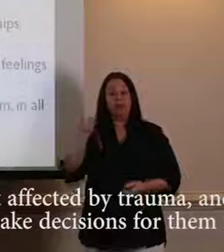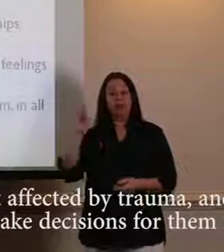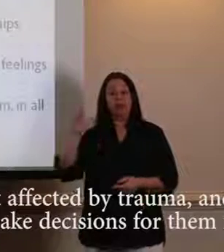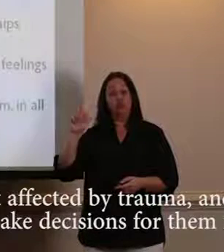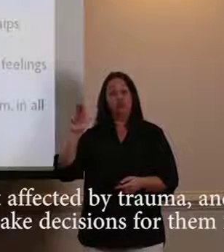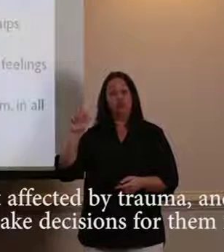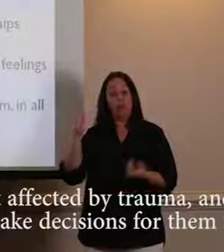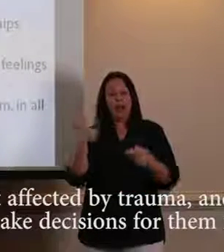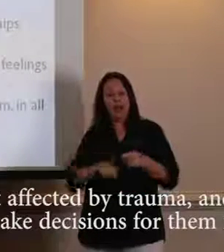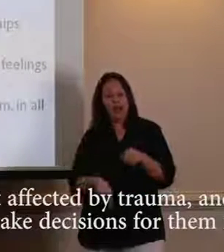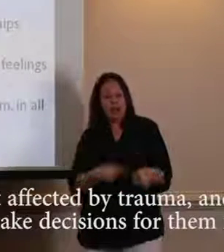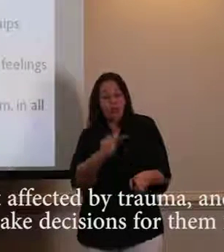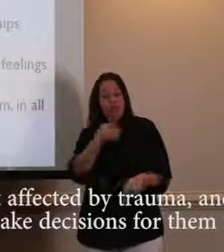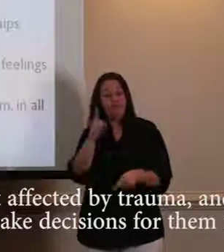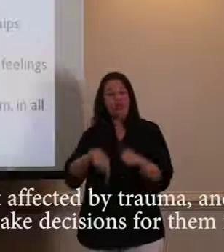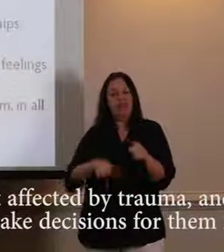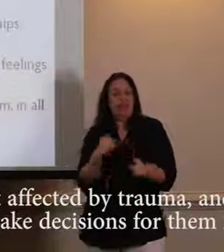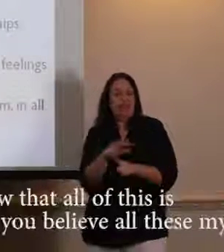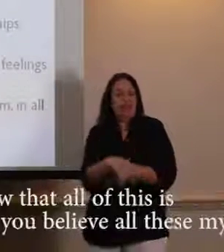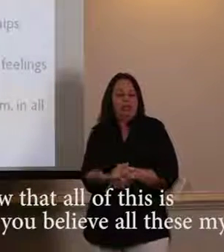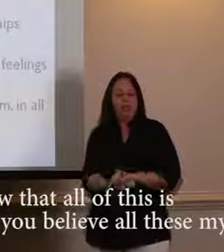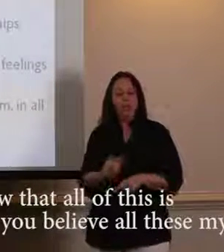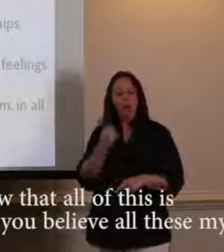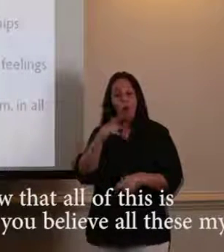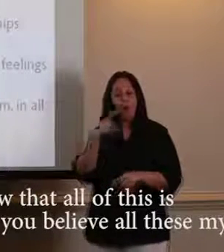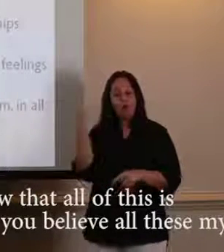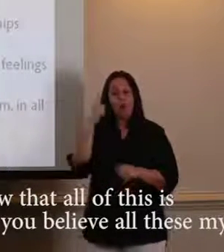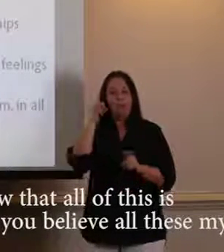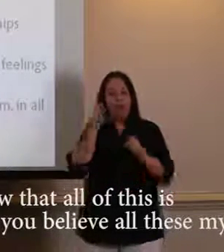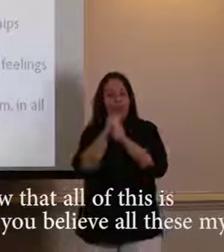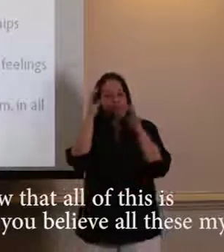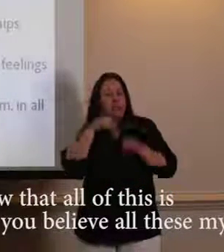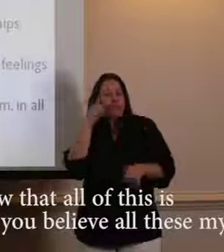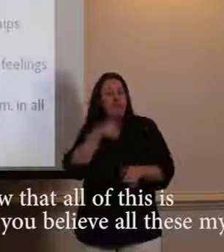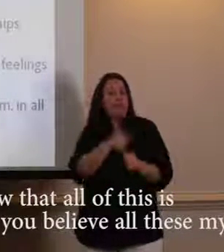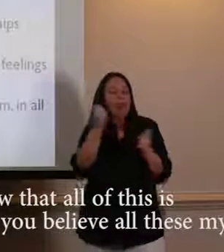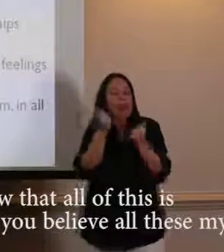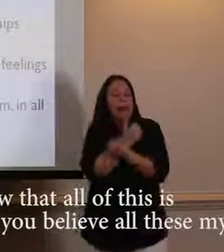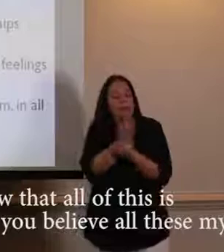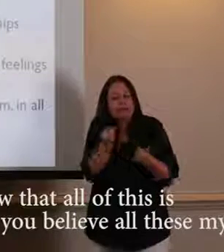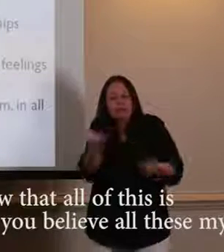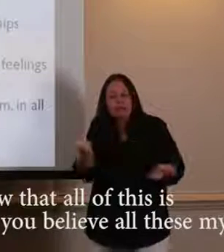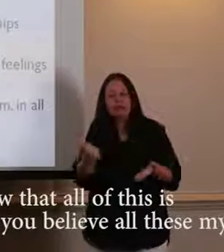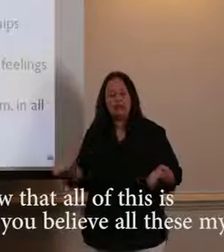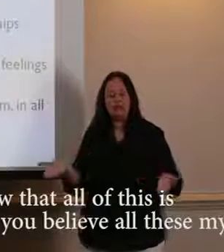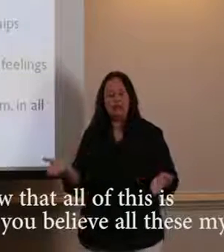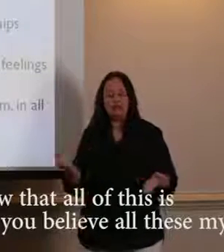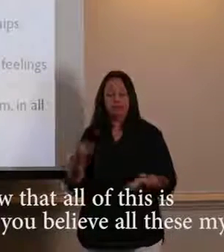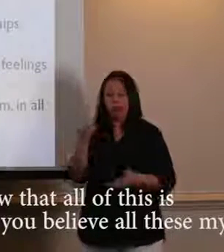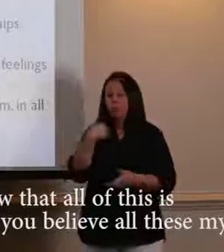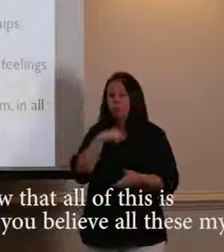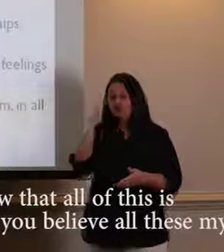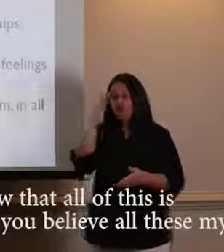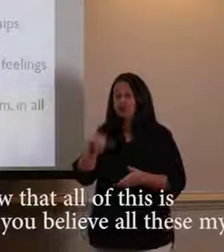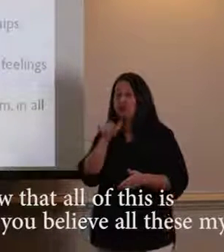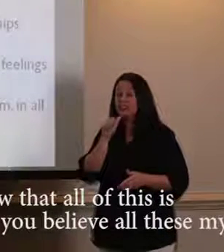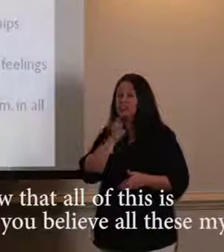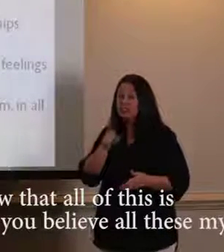must have people make decisions for them in all aspects of their lives. We know that all of this is completely untrue, but when you believe